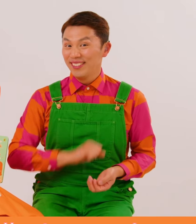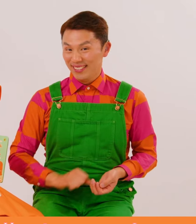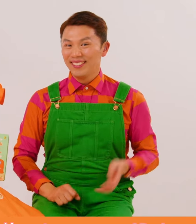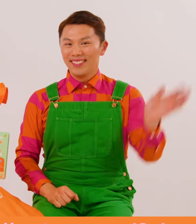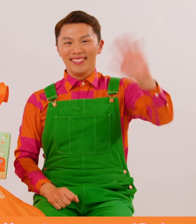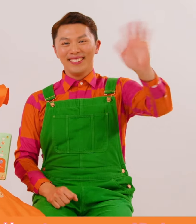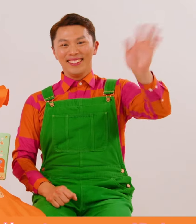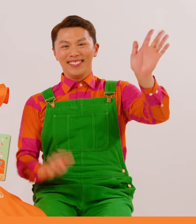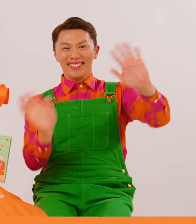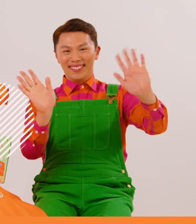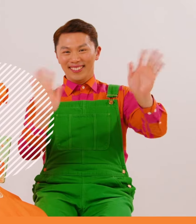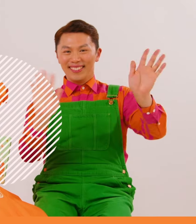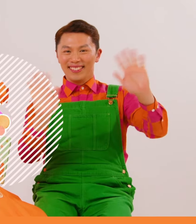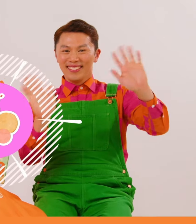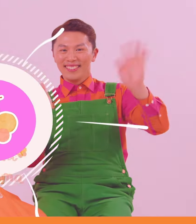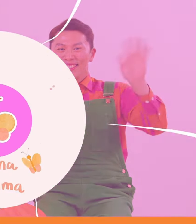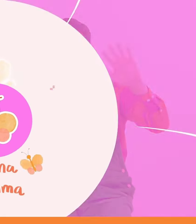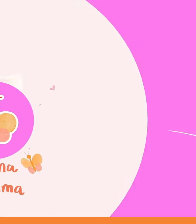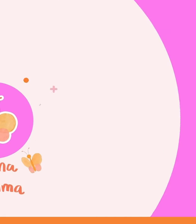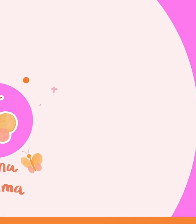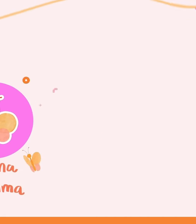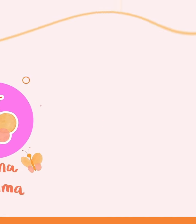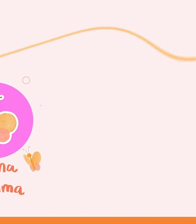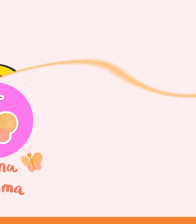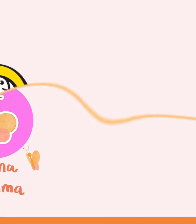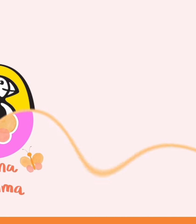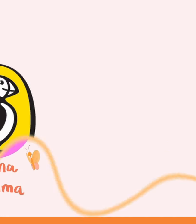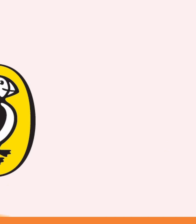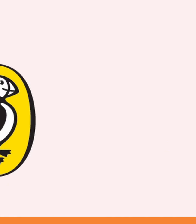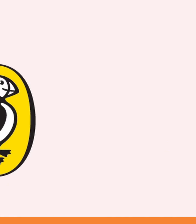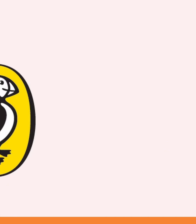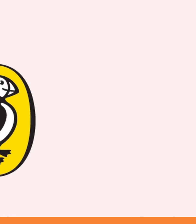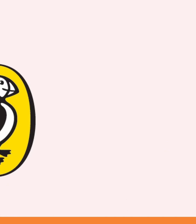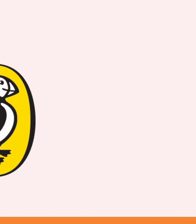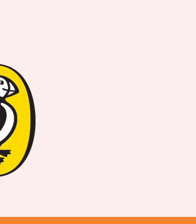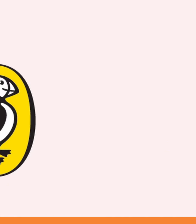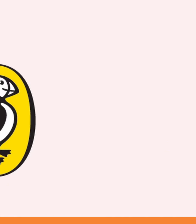Bye calculus gee Woo, old surt the be ago So till